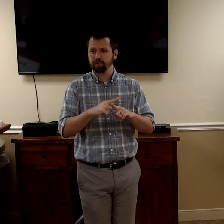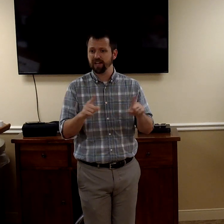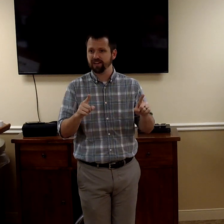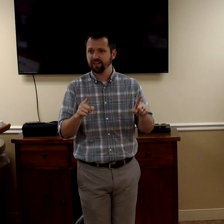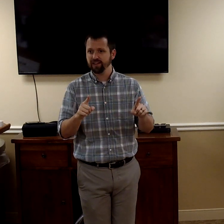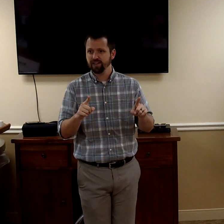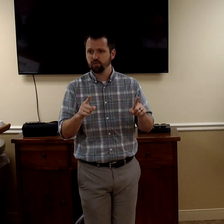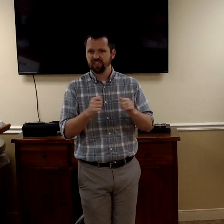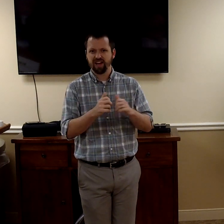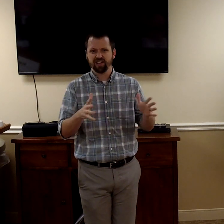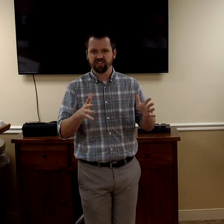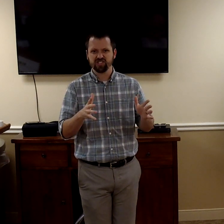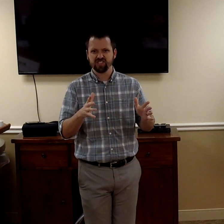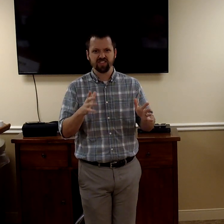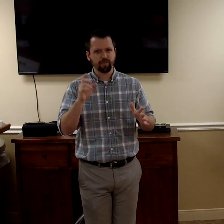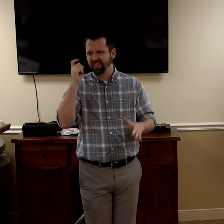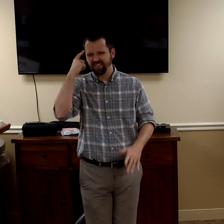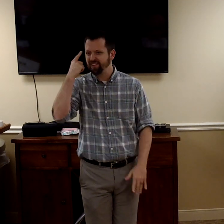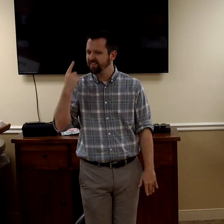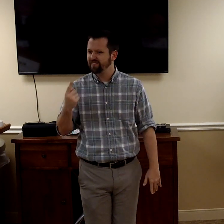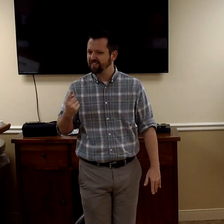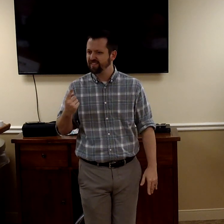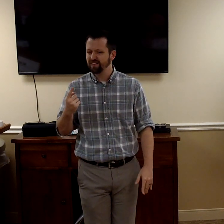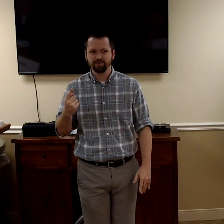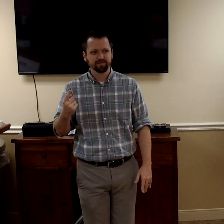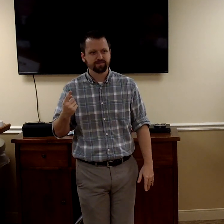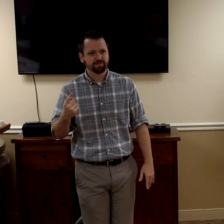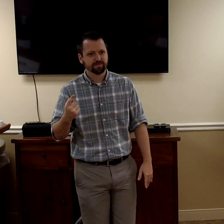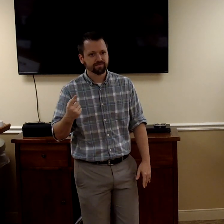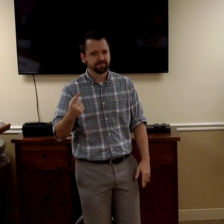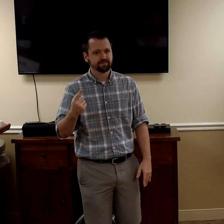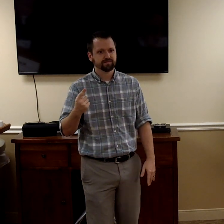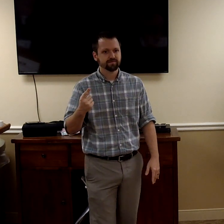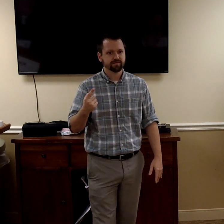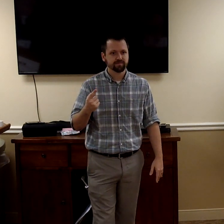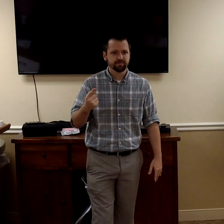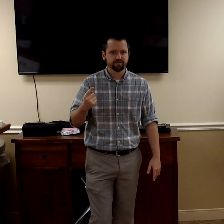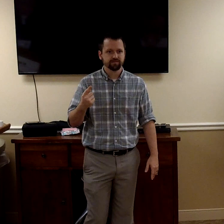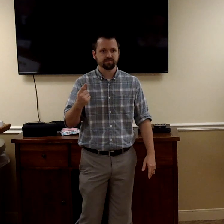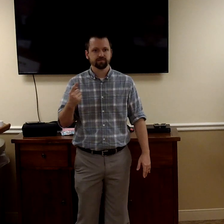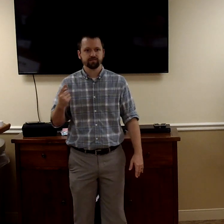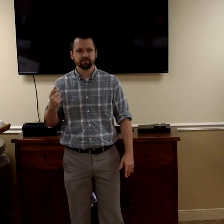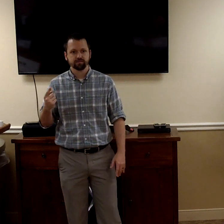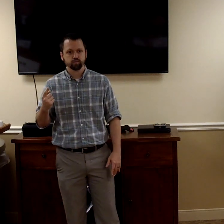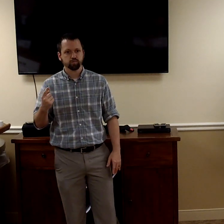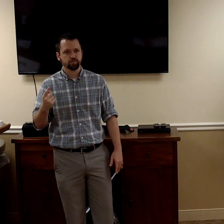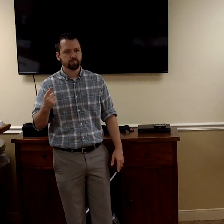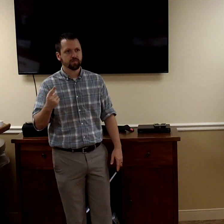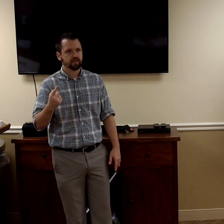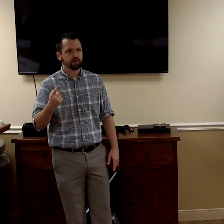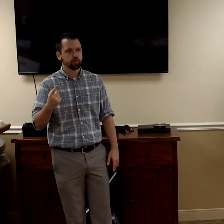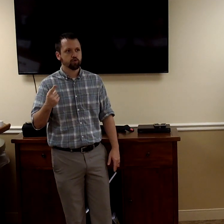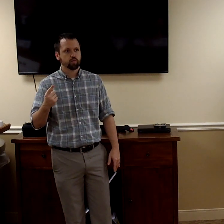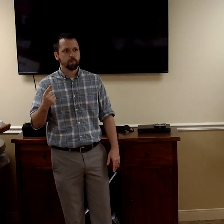but without it, it just doesn't make sense. So you're saying always the verb is one touch and always the noun is two